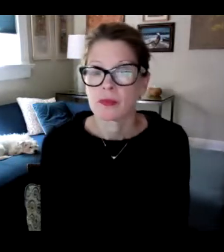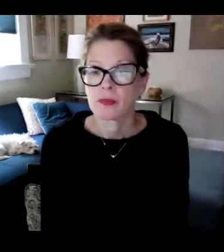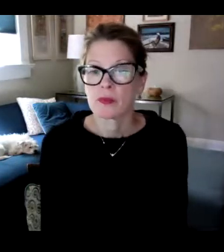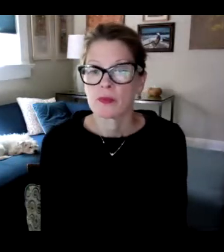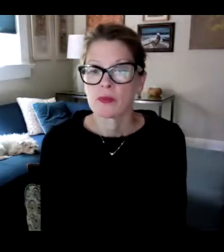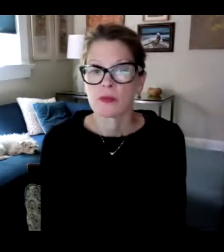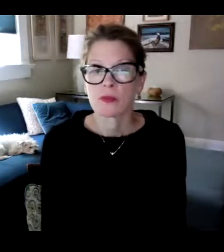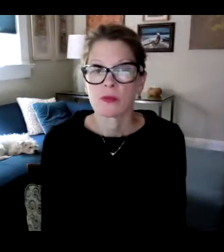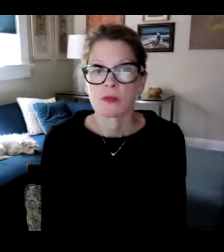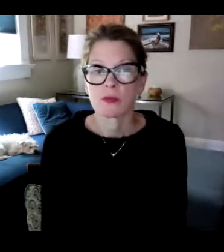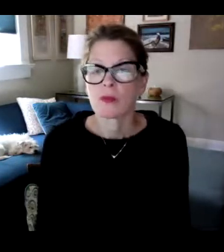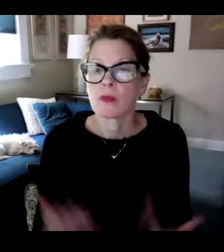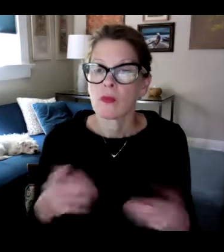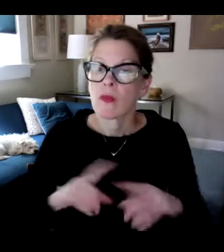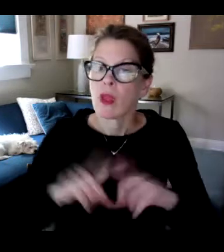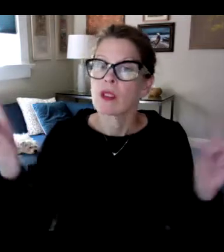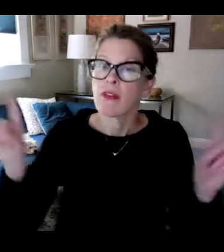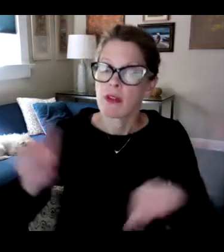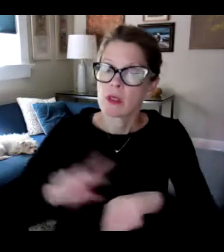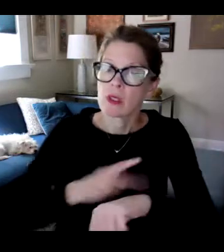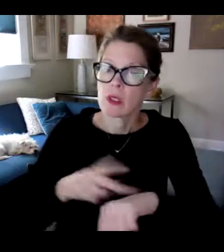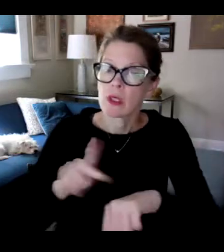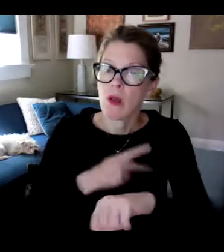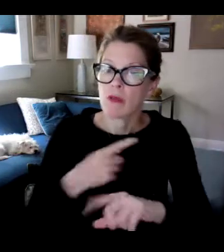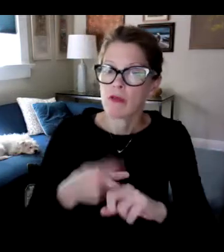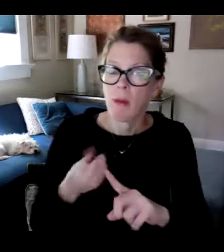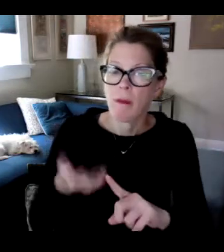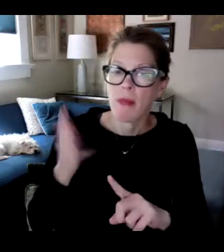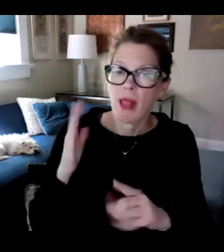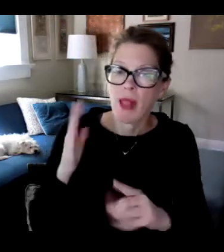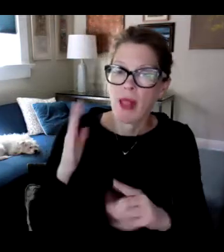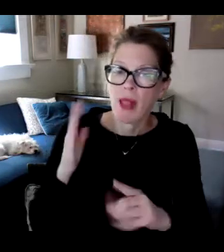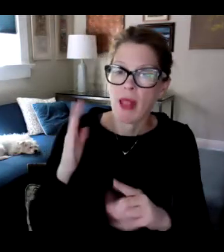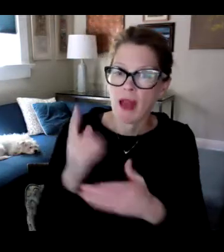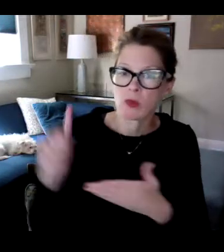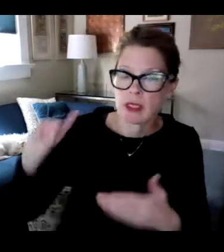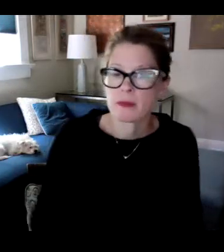This is a different psalm tone from last week.